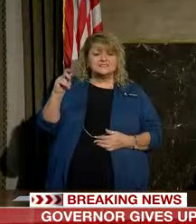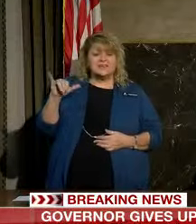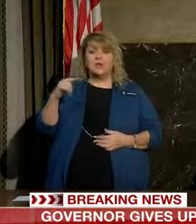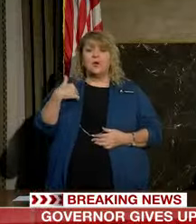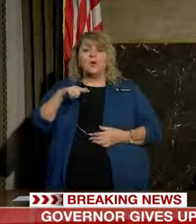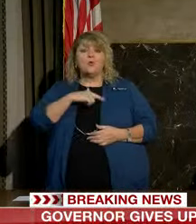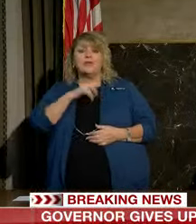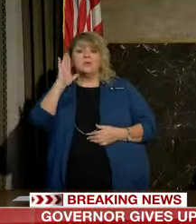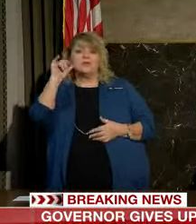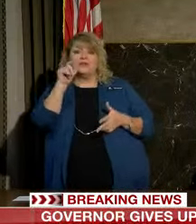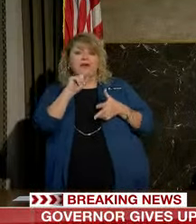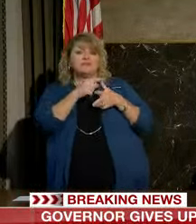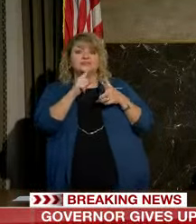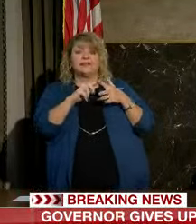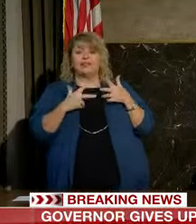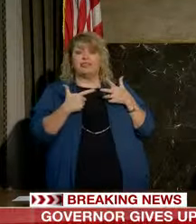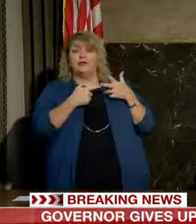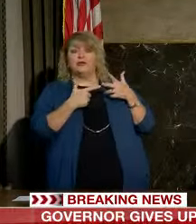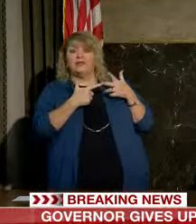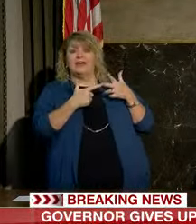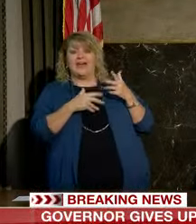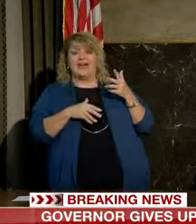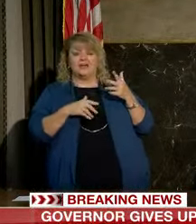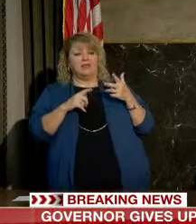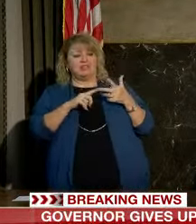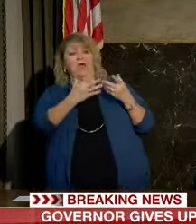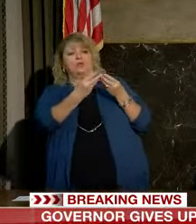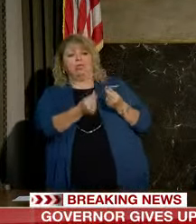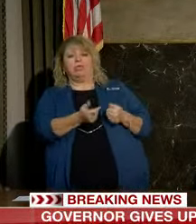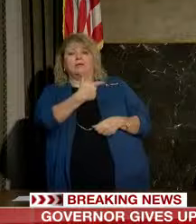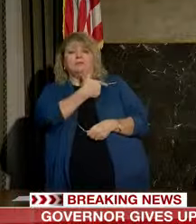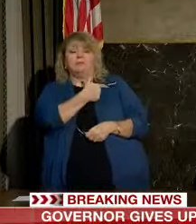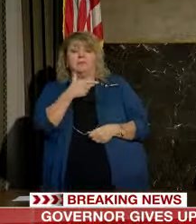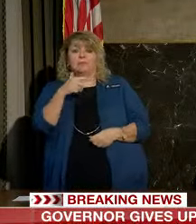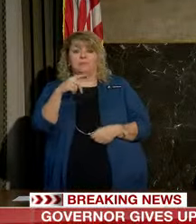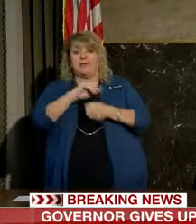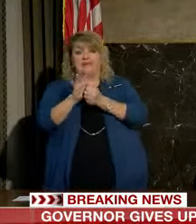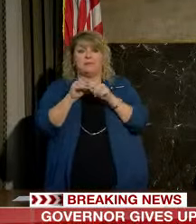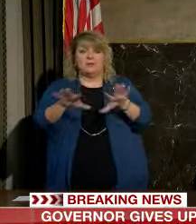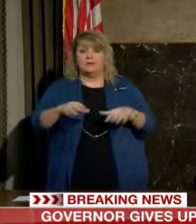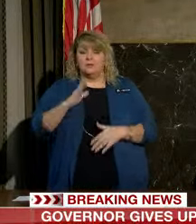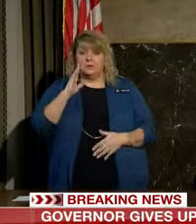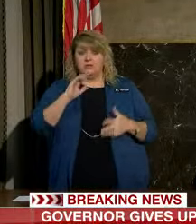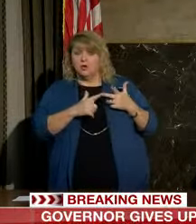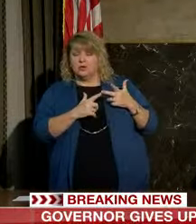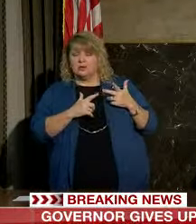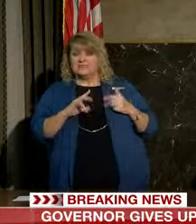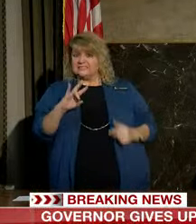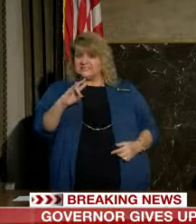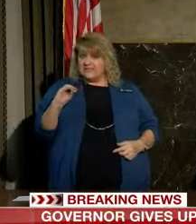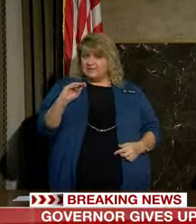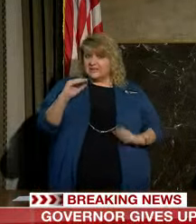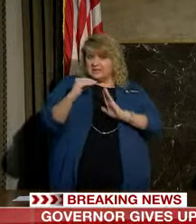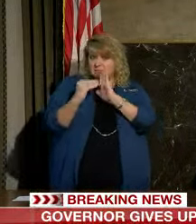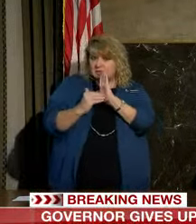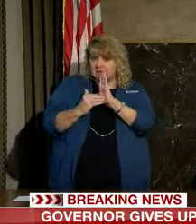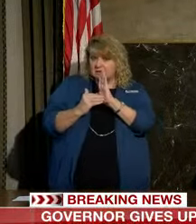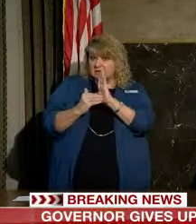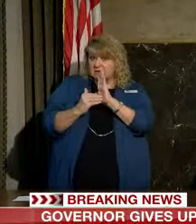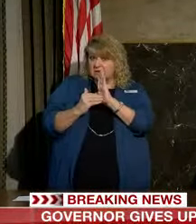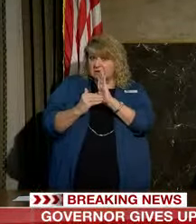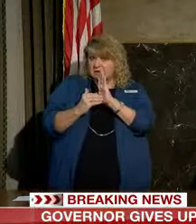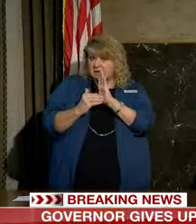still have, I think the number given us today on the White House call was 70 million Americans who are eligible for the vaccination